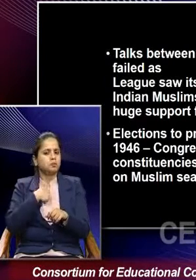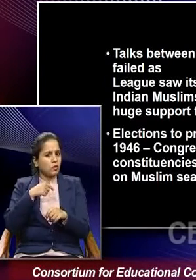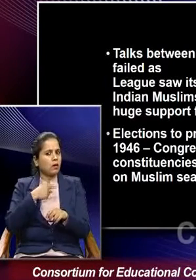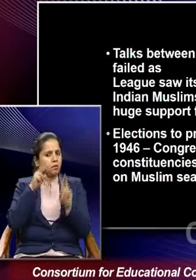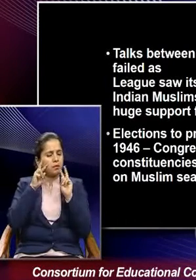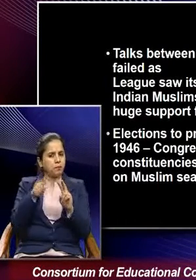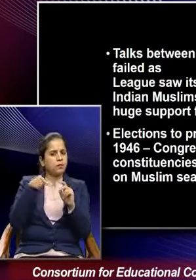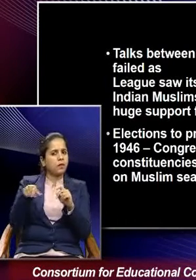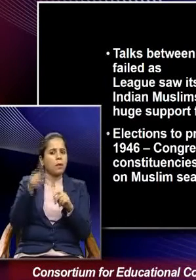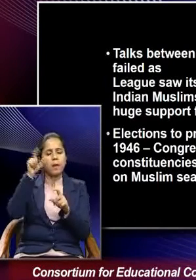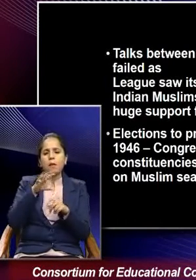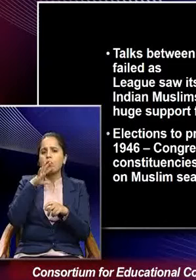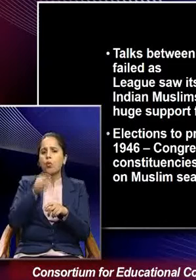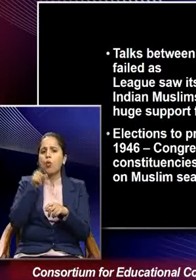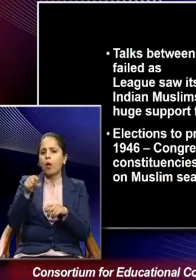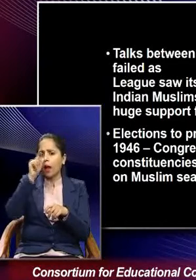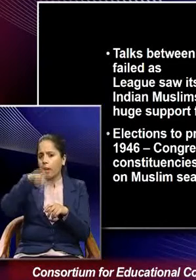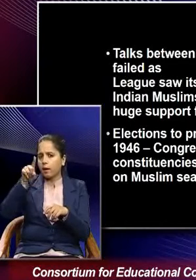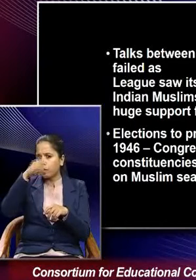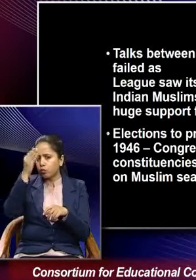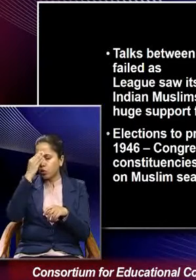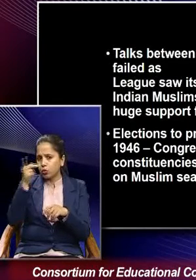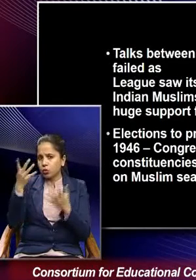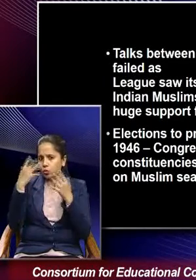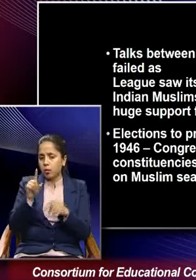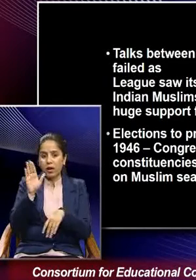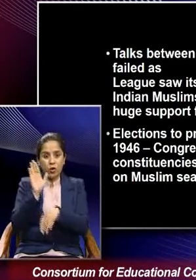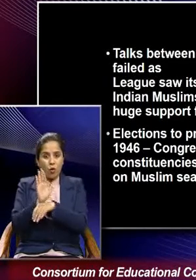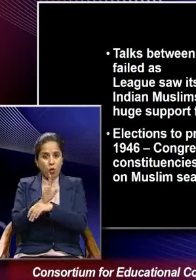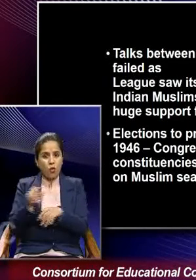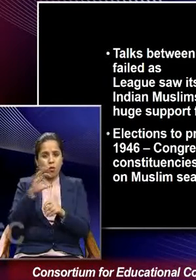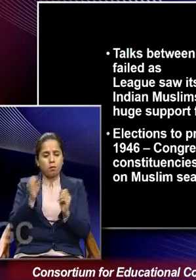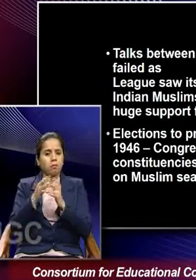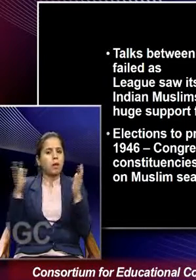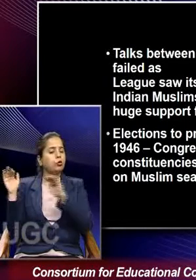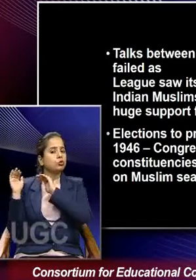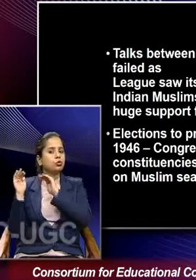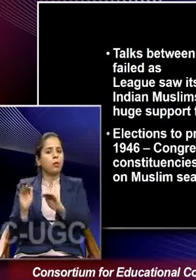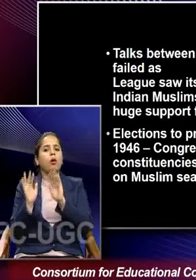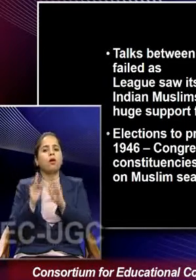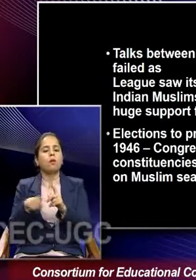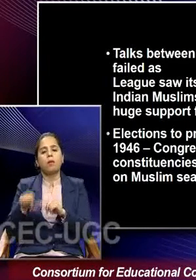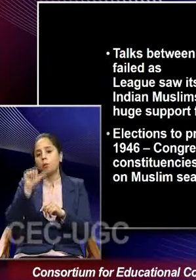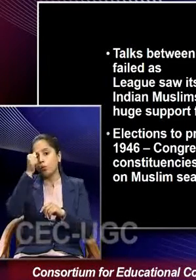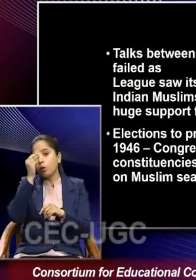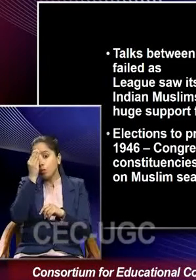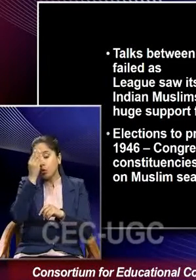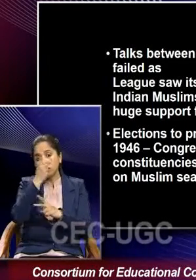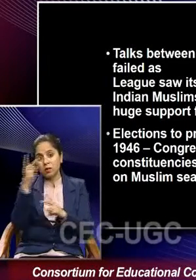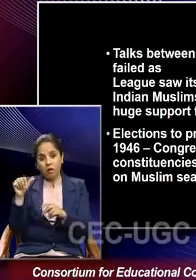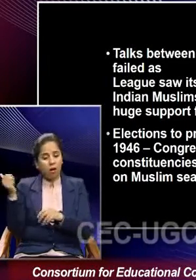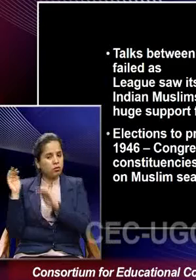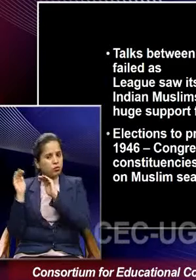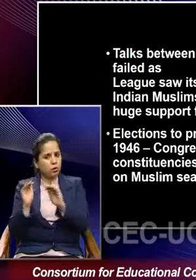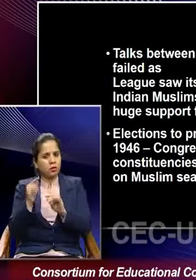sole spokesperson of Indian Muslims, but Congress had a huge support from Muslims and